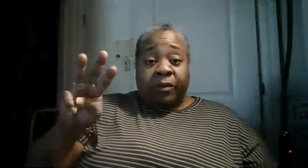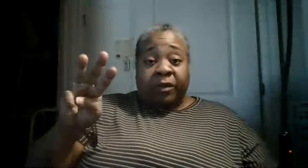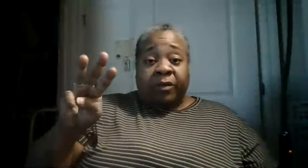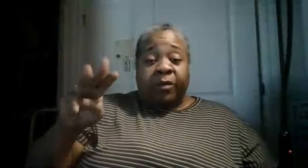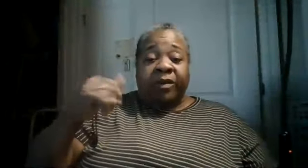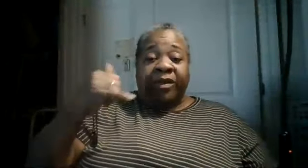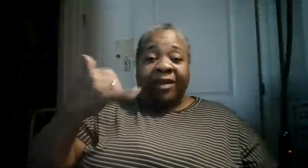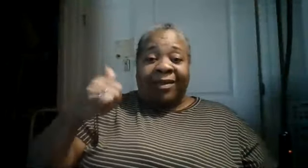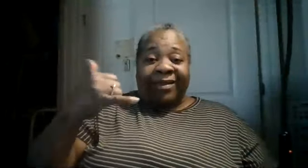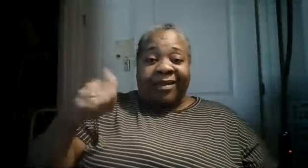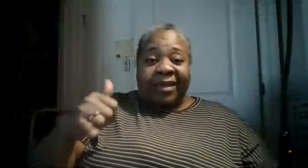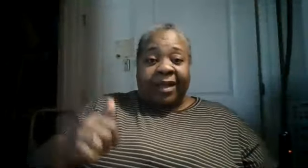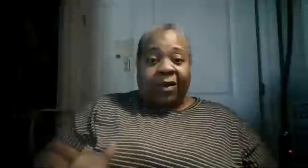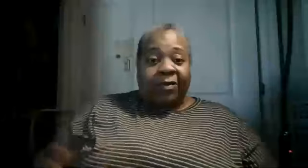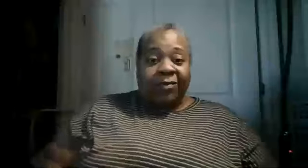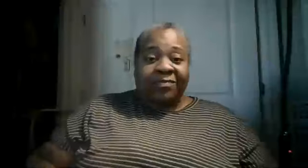Y-E-L-L-O-W. Yellow.